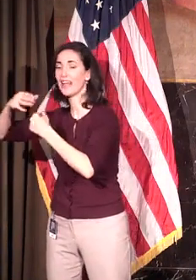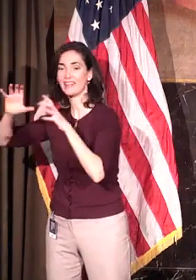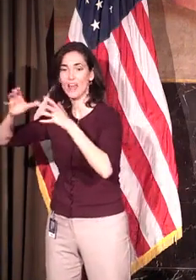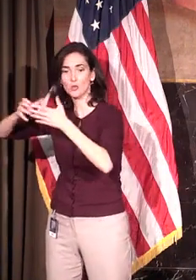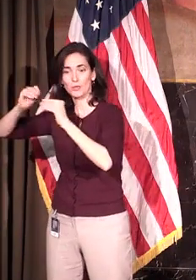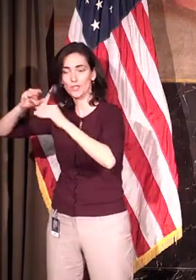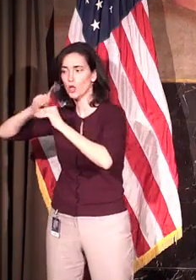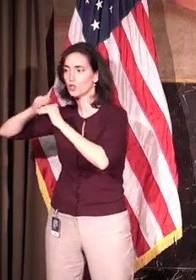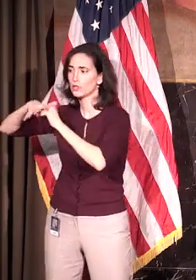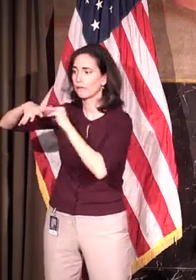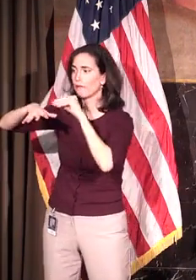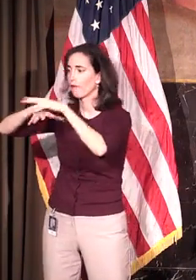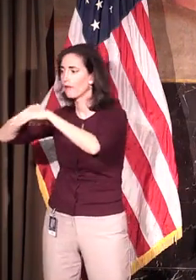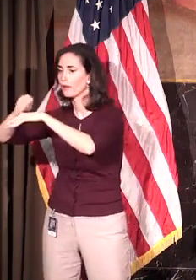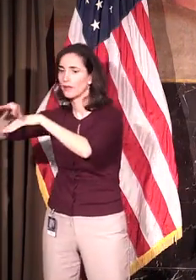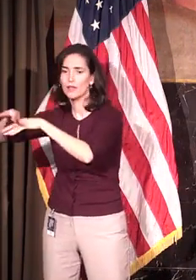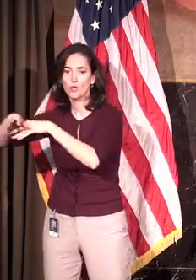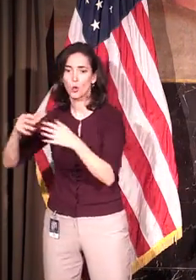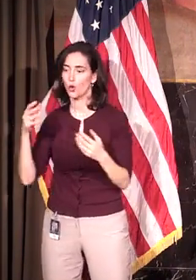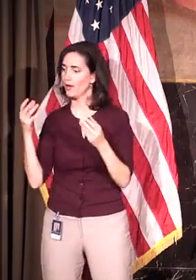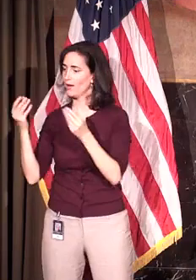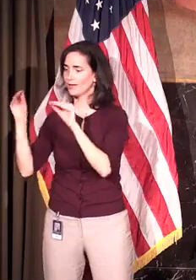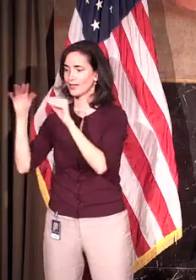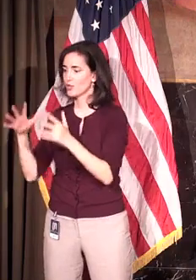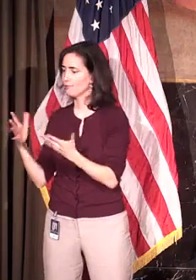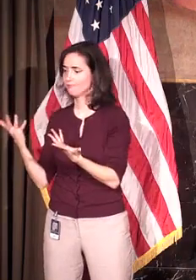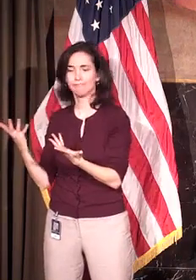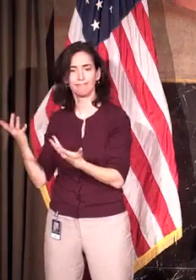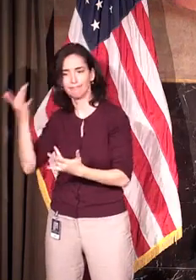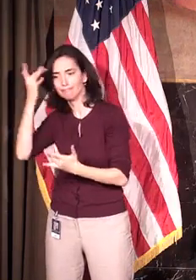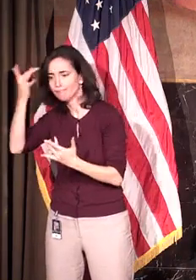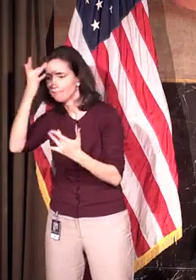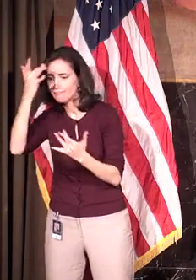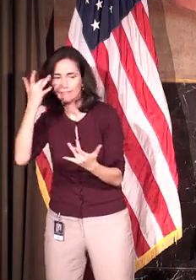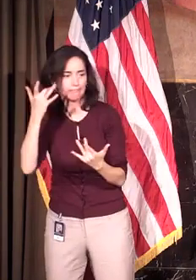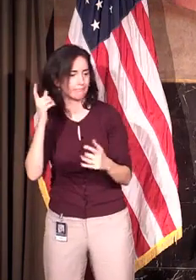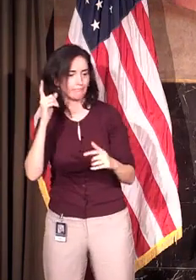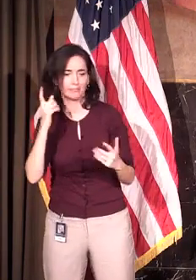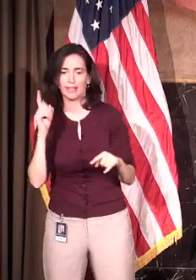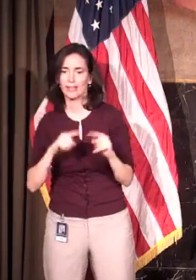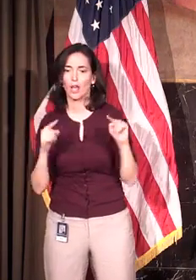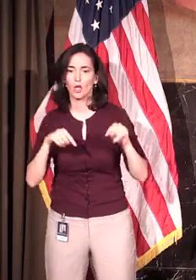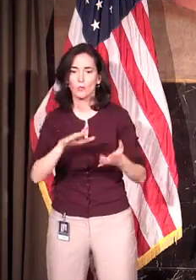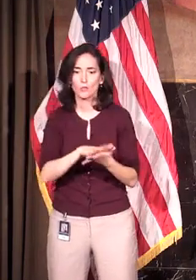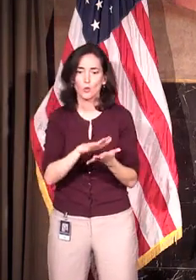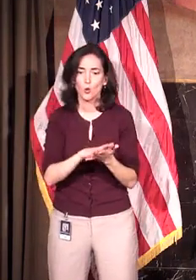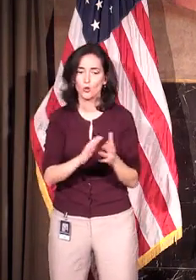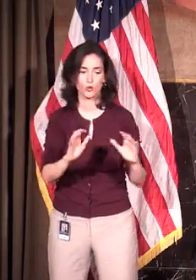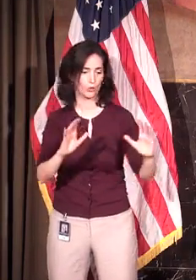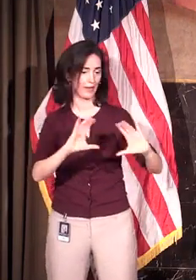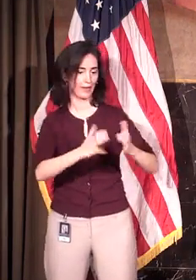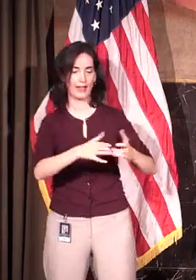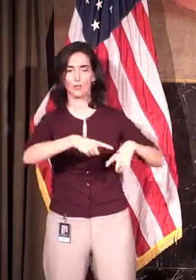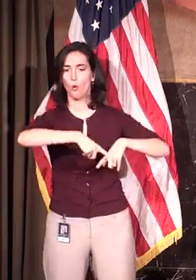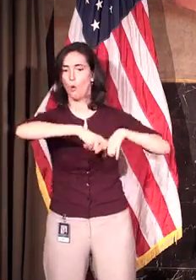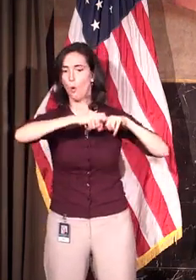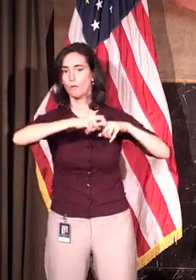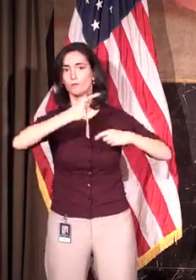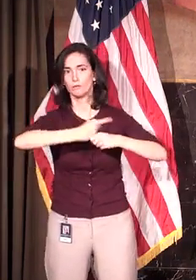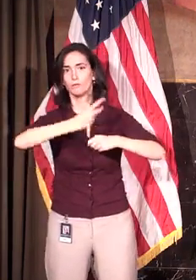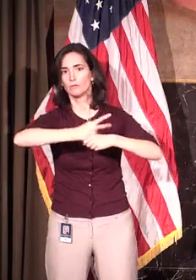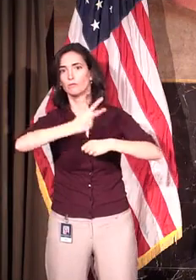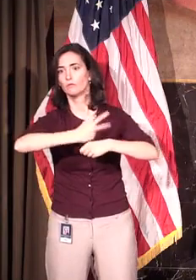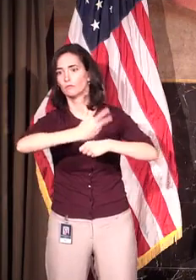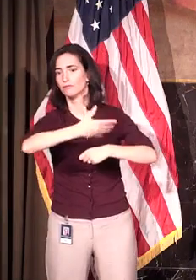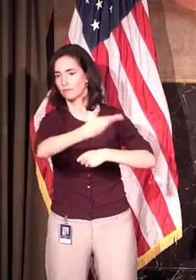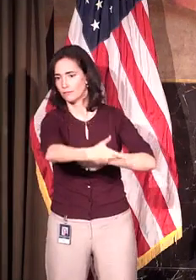circle. And so enough of the teachers had to be out that the school had to put classes on hold for a number of days. And then the